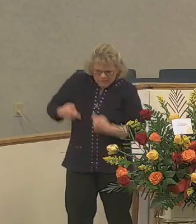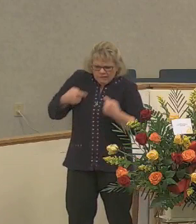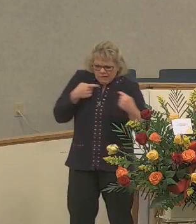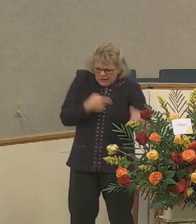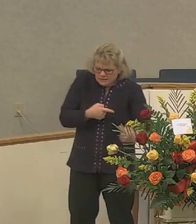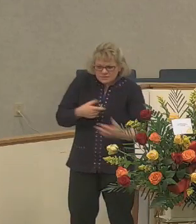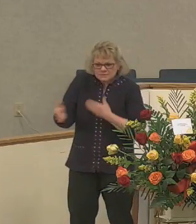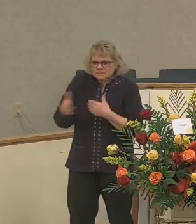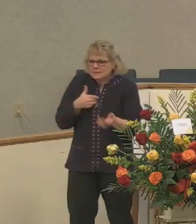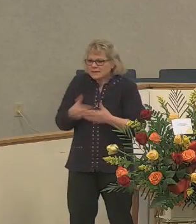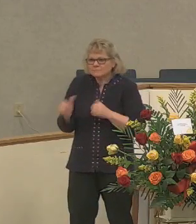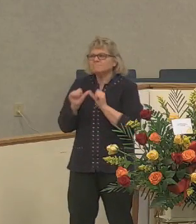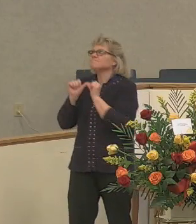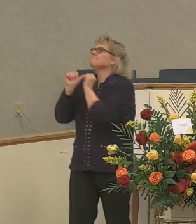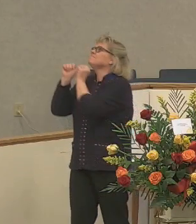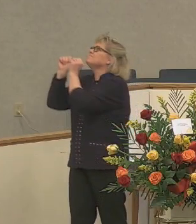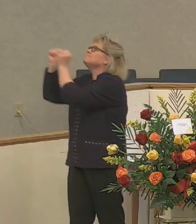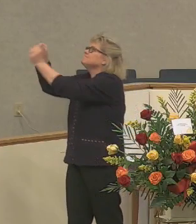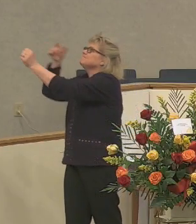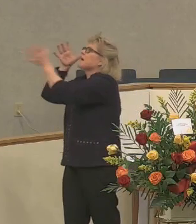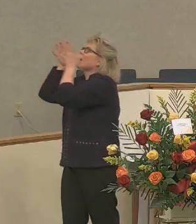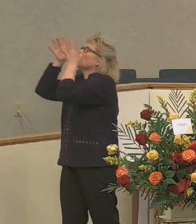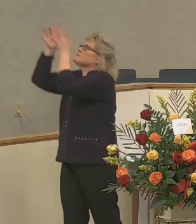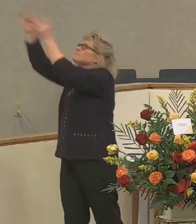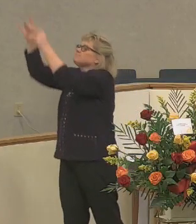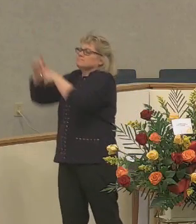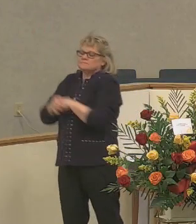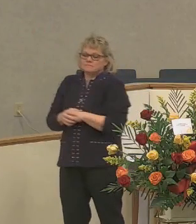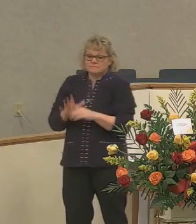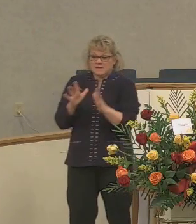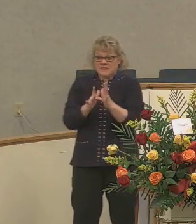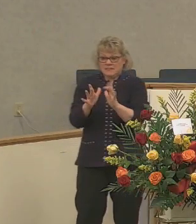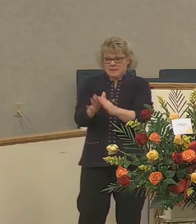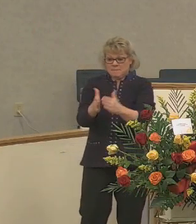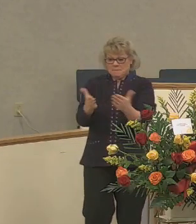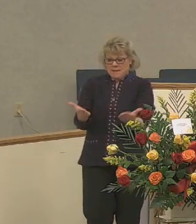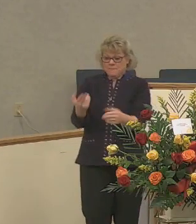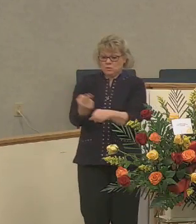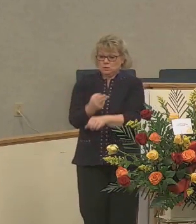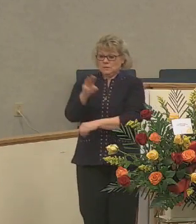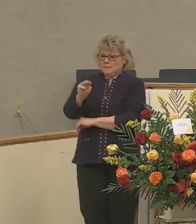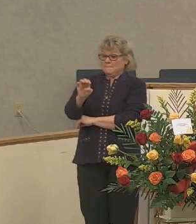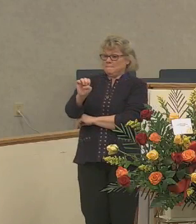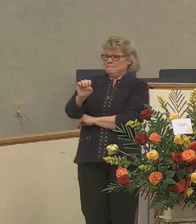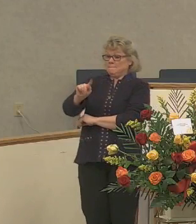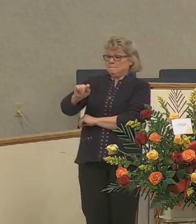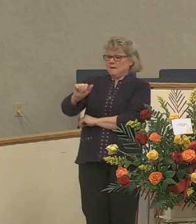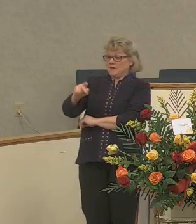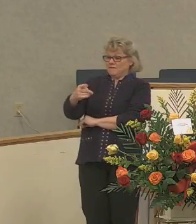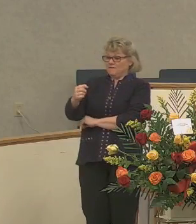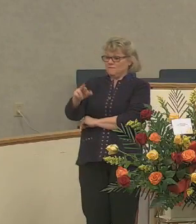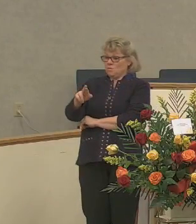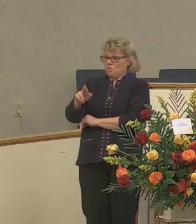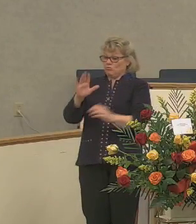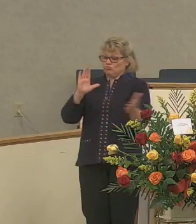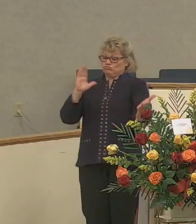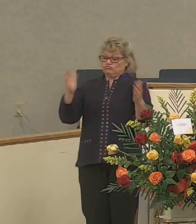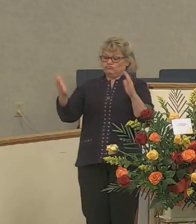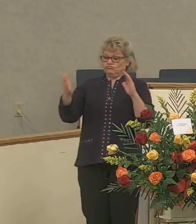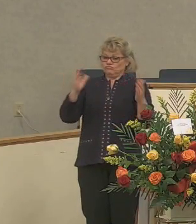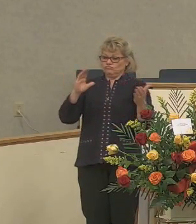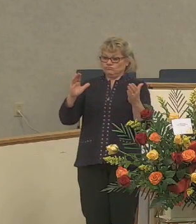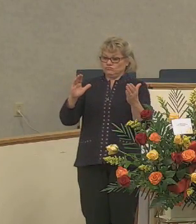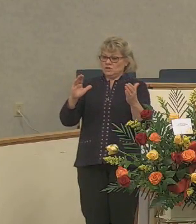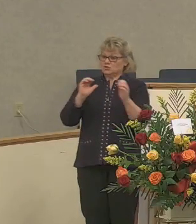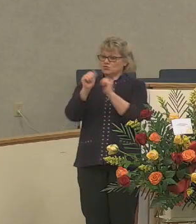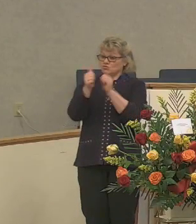you have, keep on running. You know, the Bible uses a metaphor to illustrate the Christian life, and it is